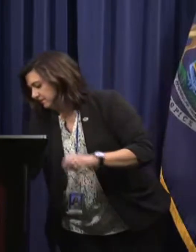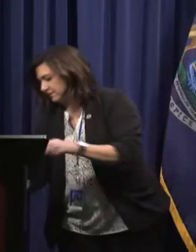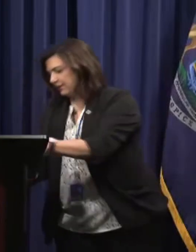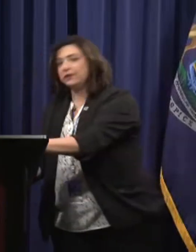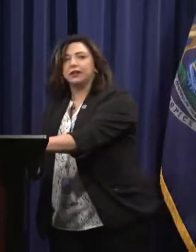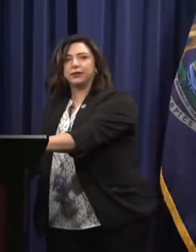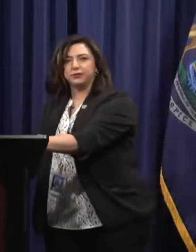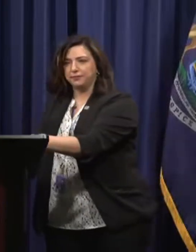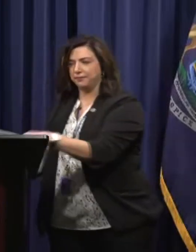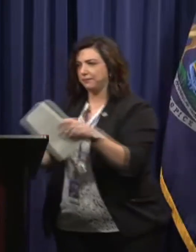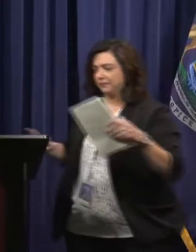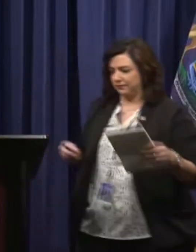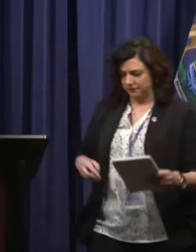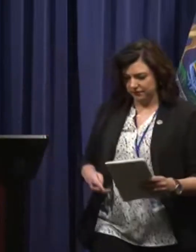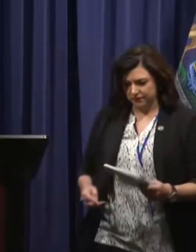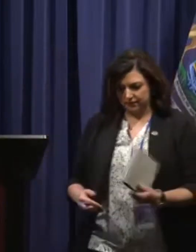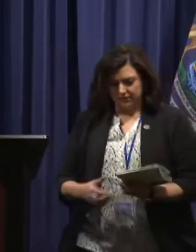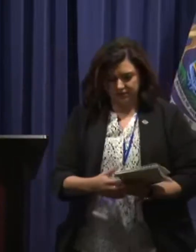Check test. go. There we go.